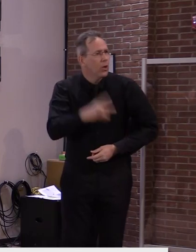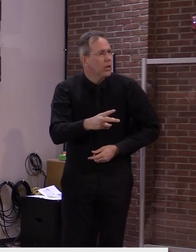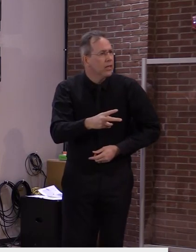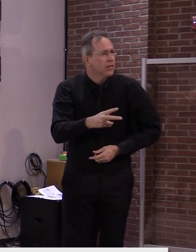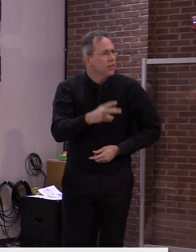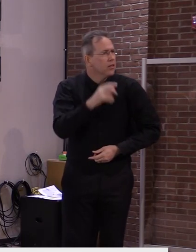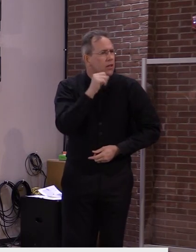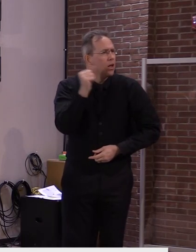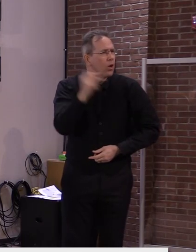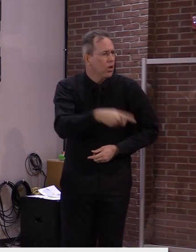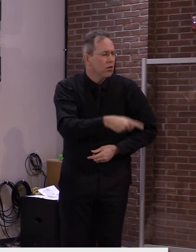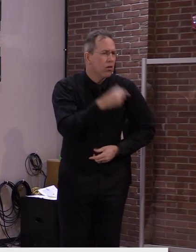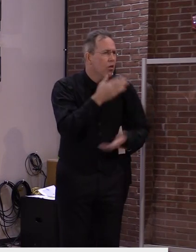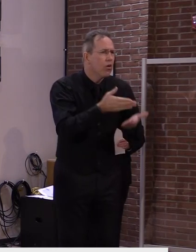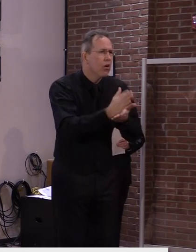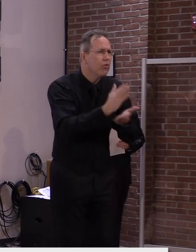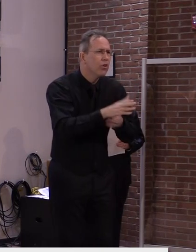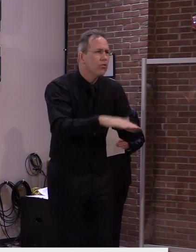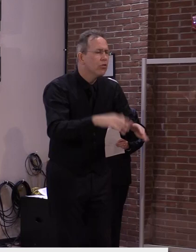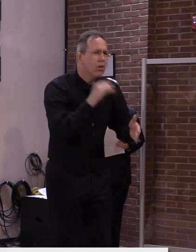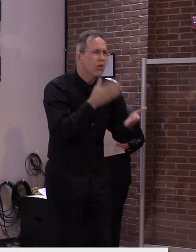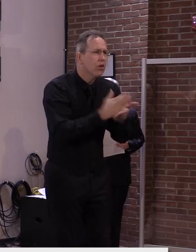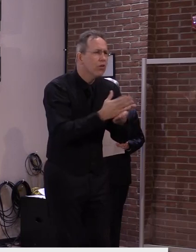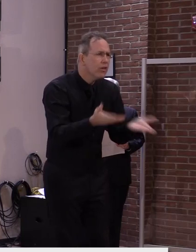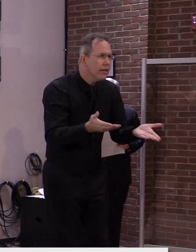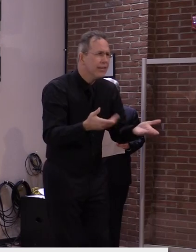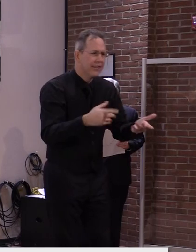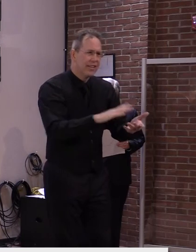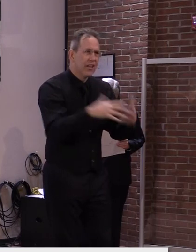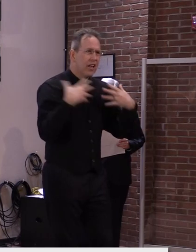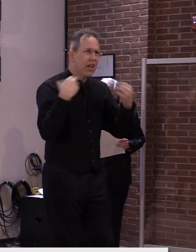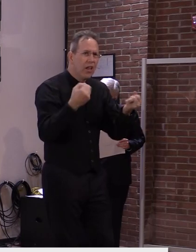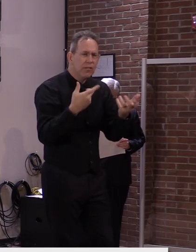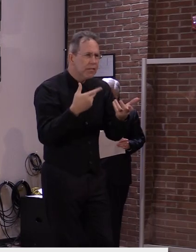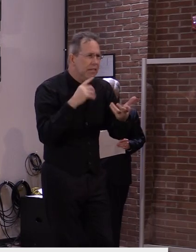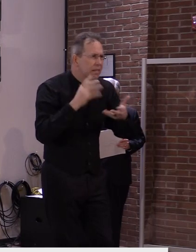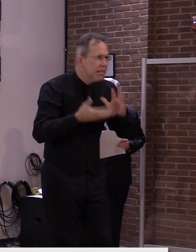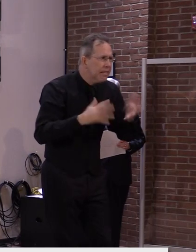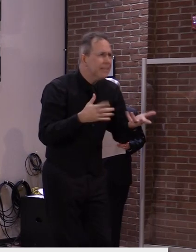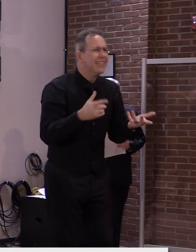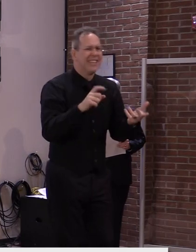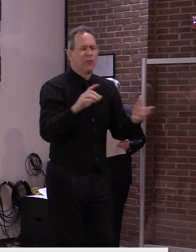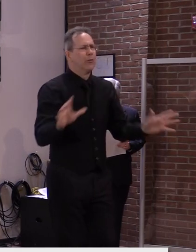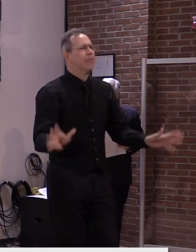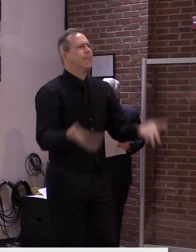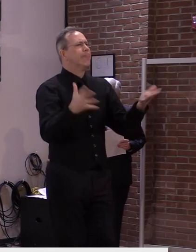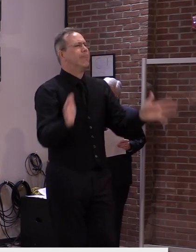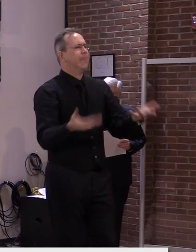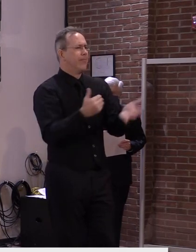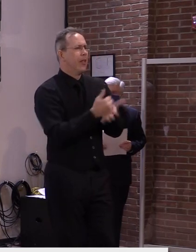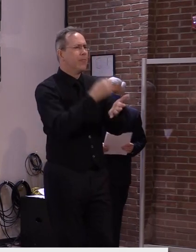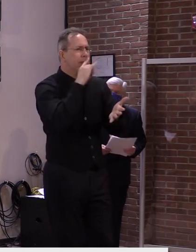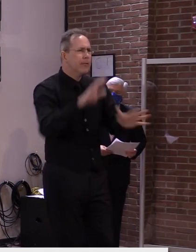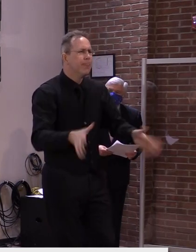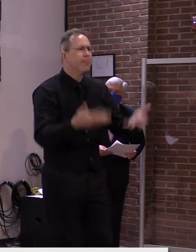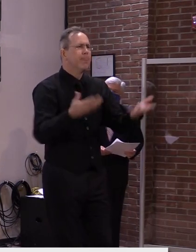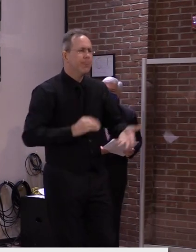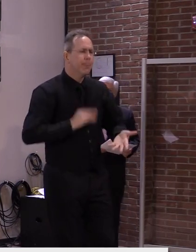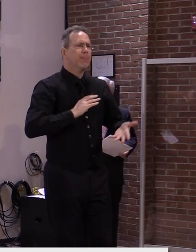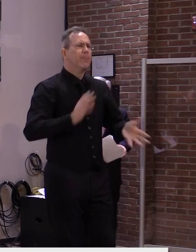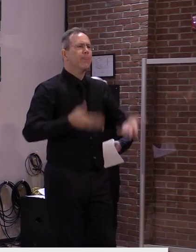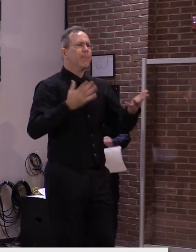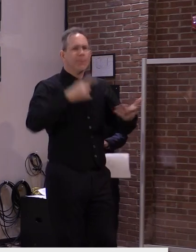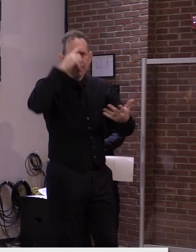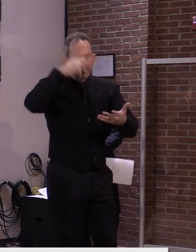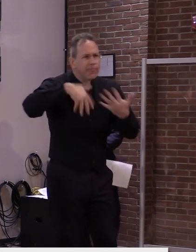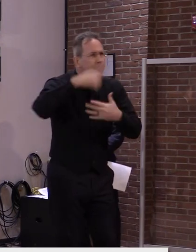my public health experts tell me they're comfortable giving kids a chance to do some normal activities with mitigation measures in place